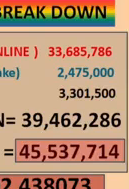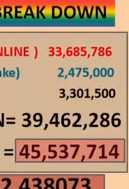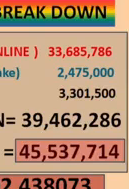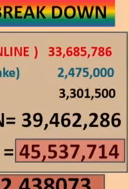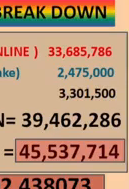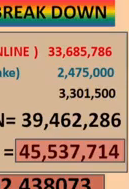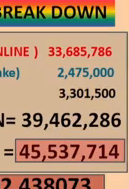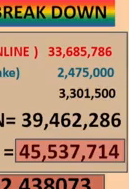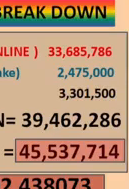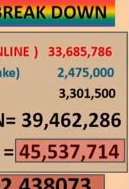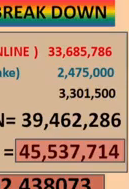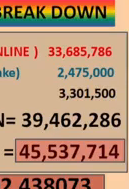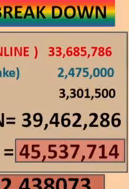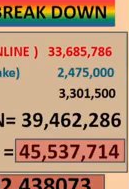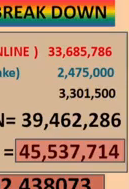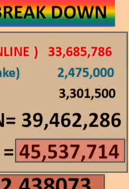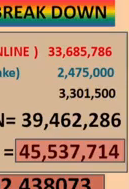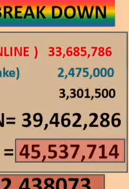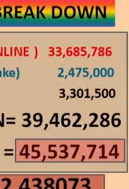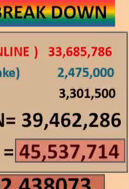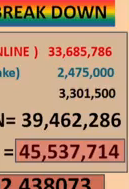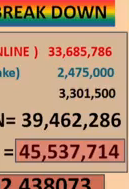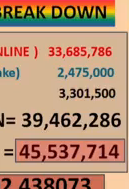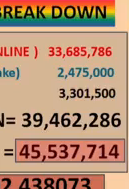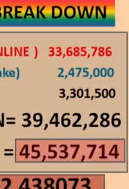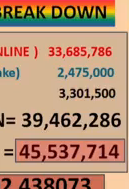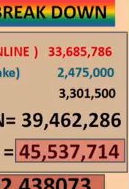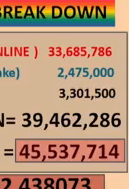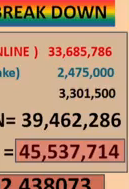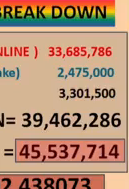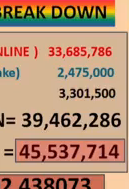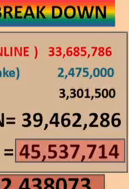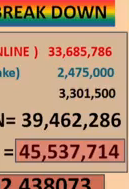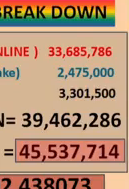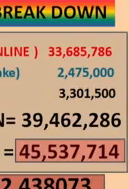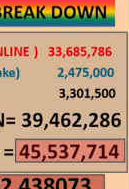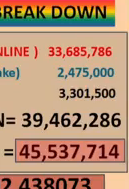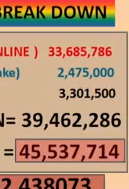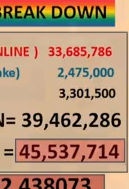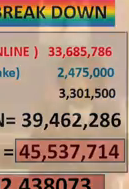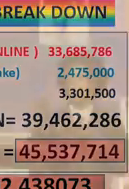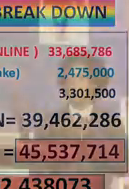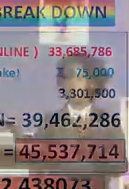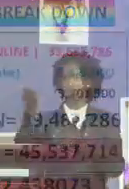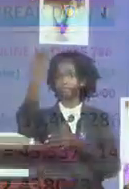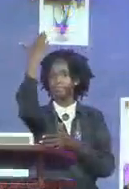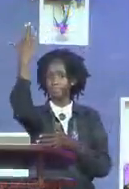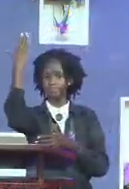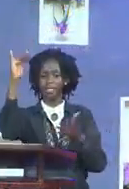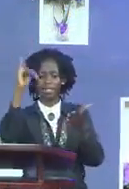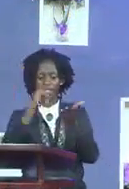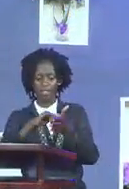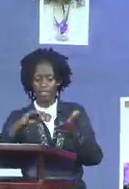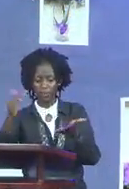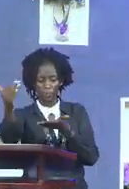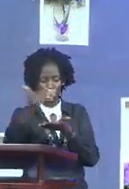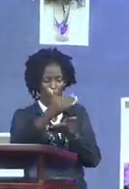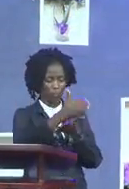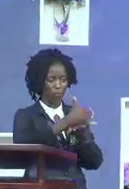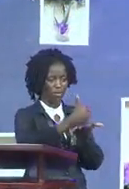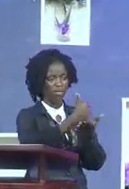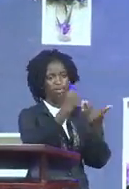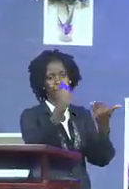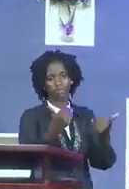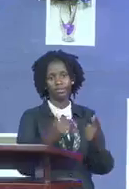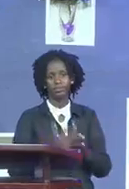Bobanga jolingo gamati zinjala kuwayo sente bweziti waneko mukono gwo tuchimale ekyo olwaleero. If you are there and you want to